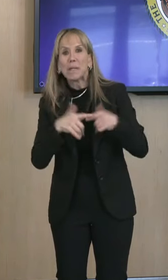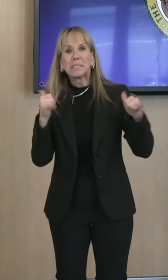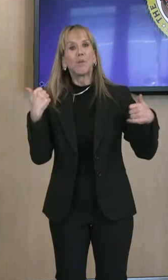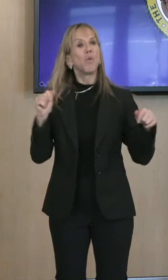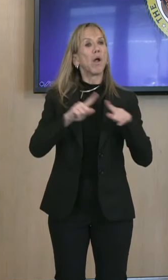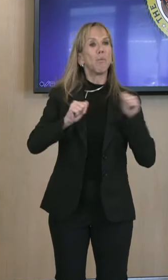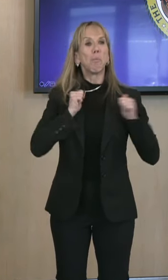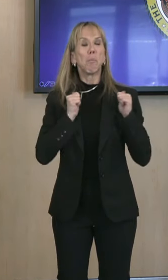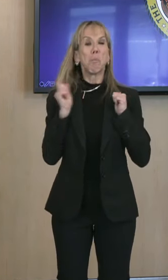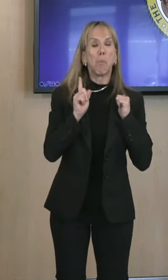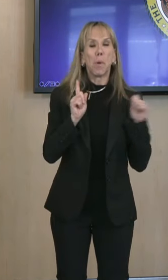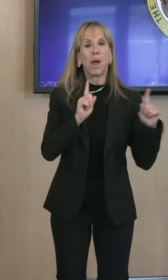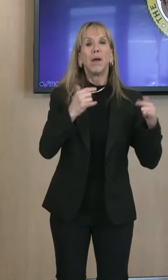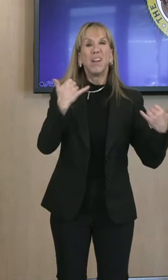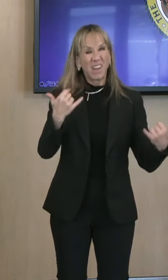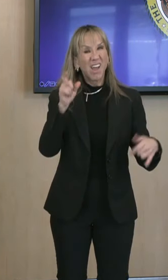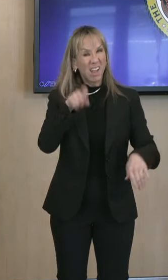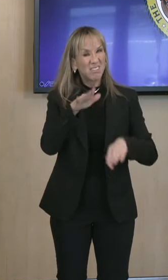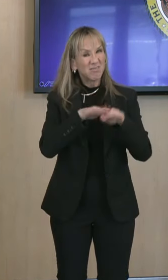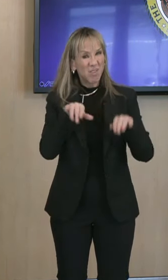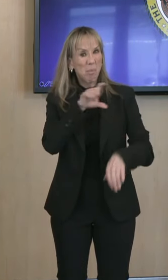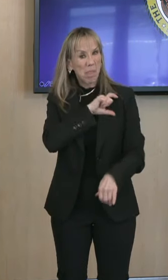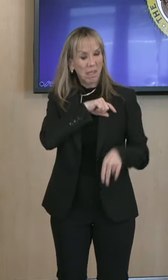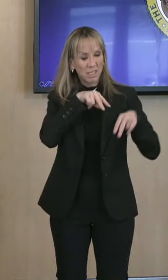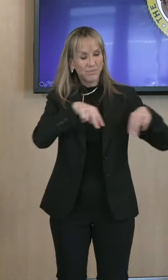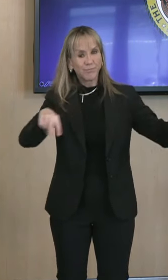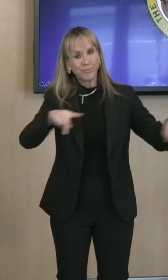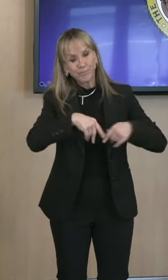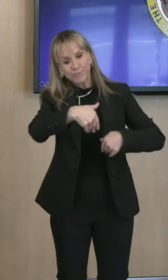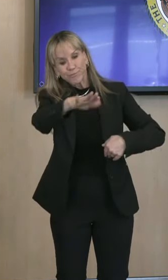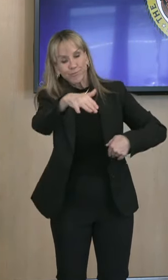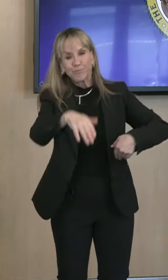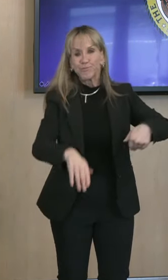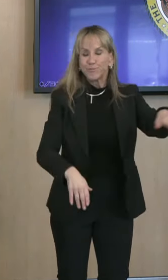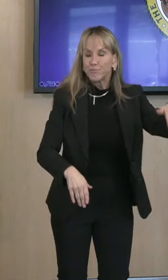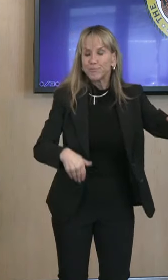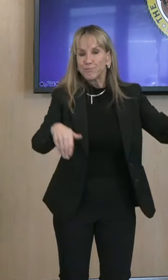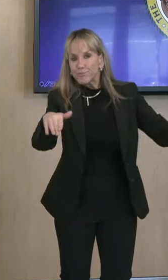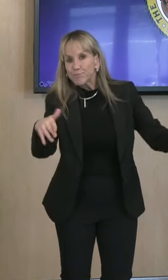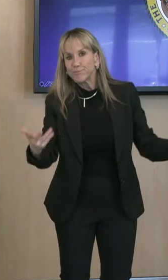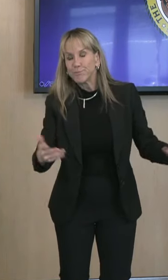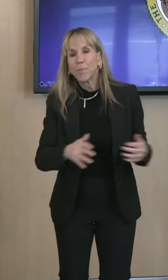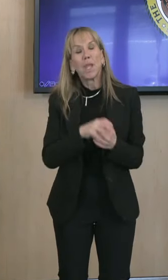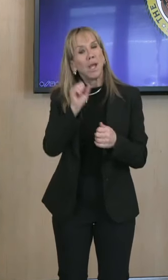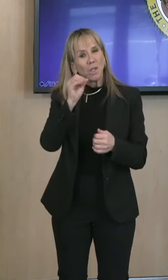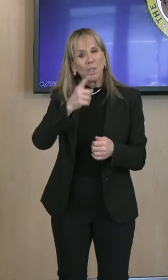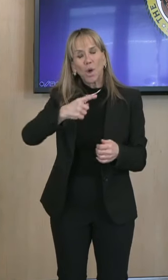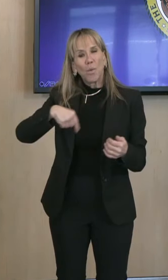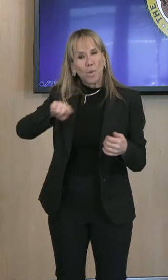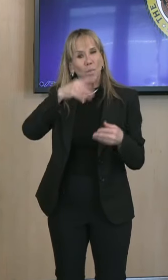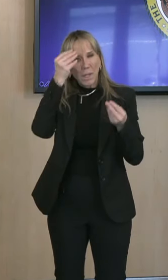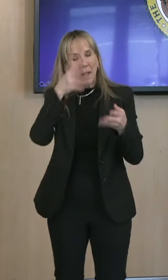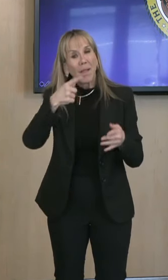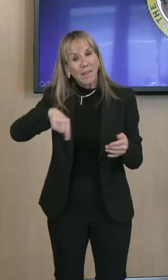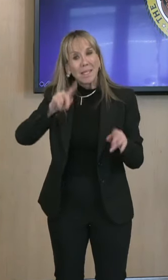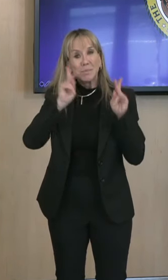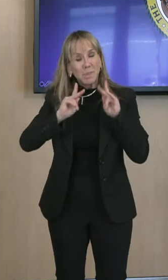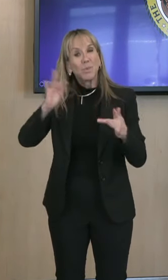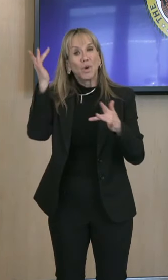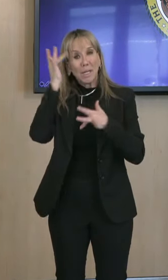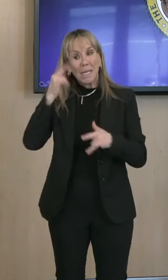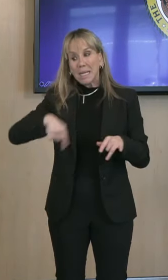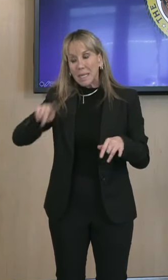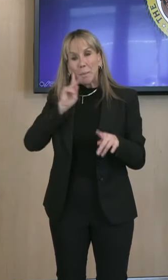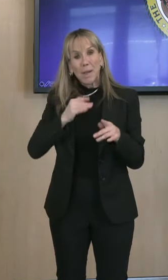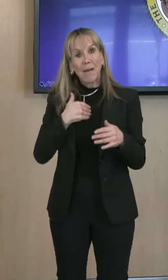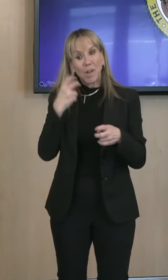ask for the public's help and cooperation, and that these are individuals who are experiencing illness. These are individuals who are going through a difficult time. These are individuals who